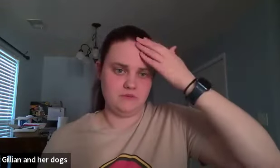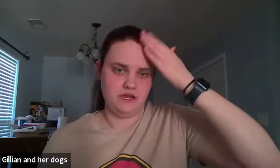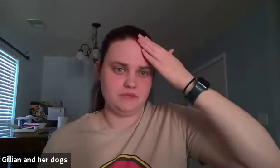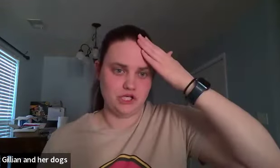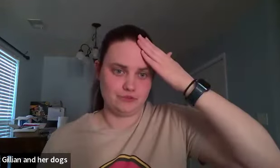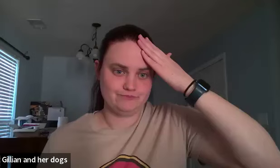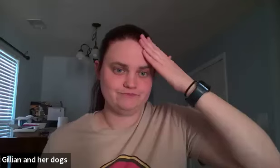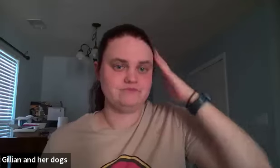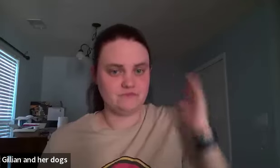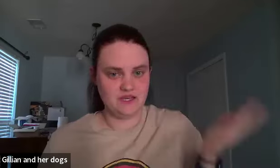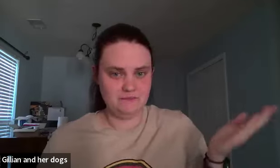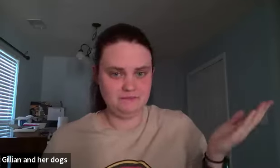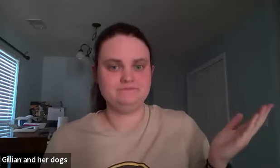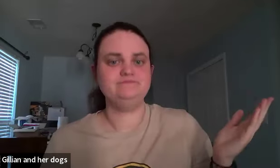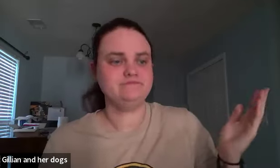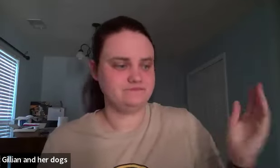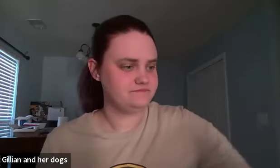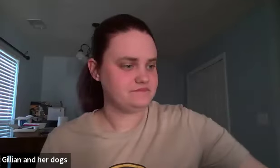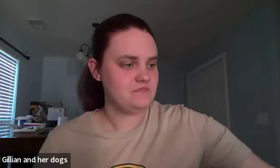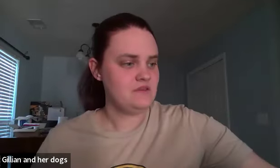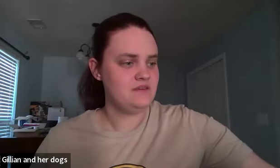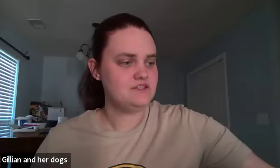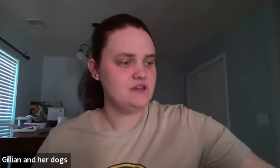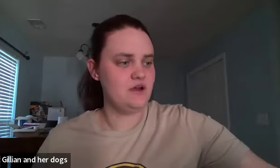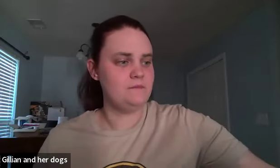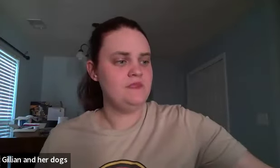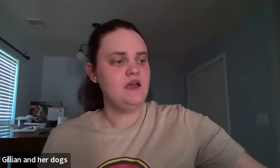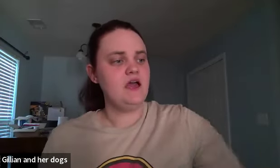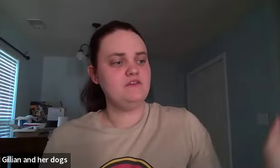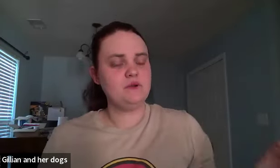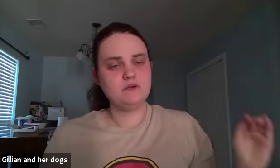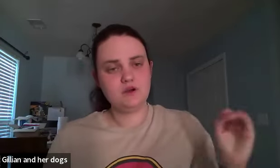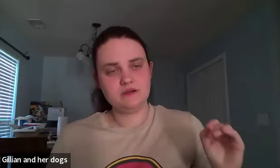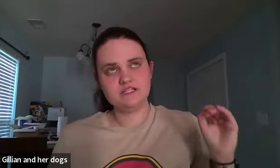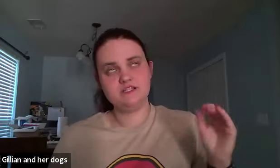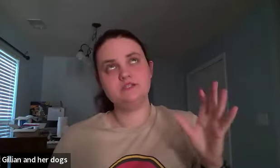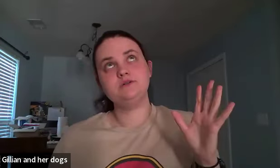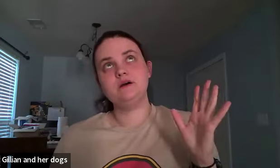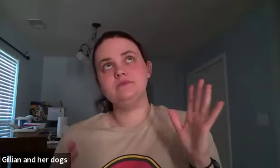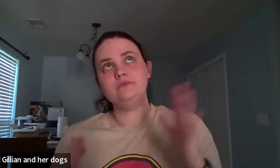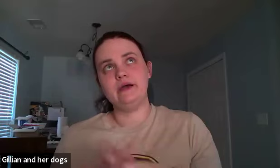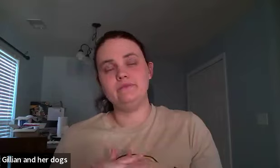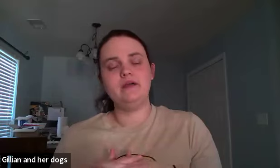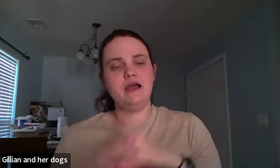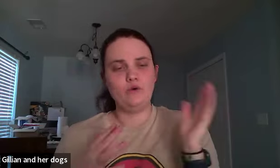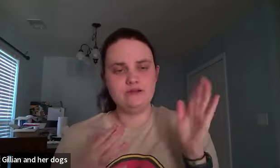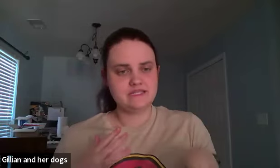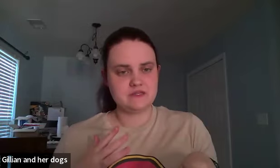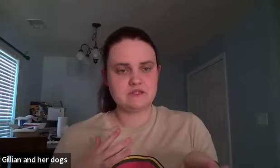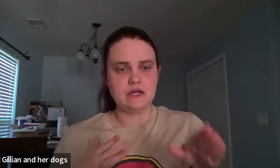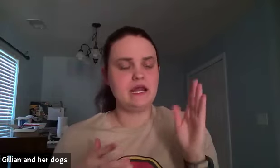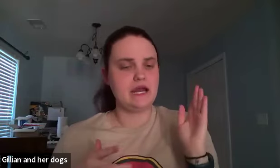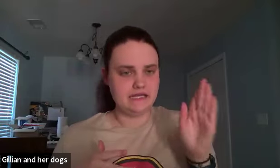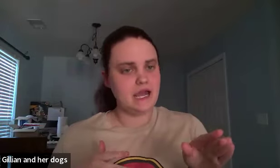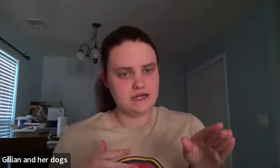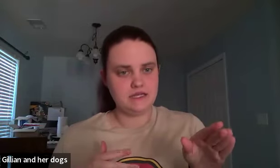going to be up here. Okay. So if we were going to do, well, I always skip this one and I need to add it